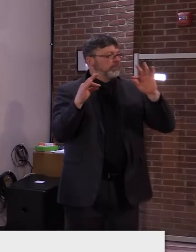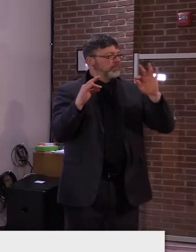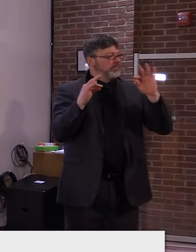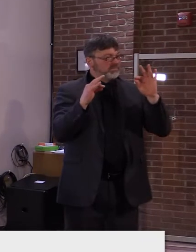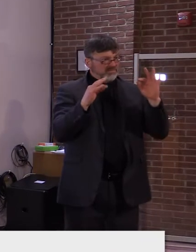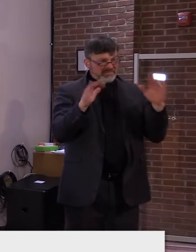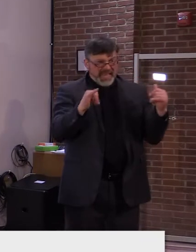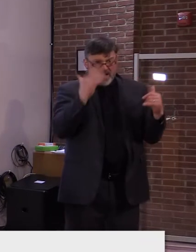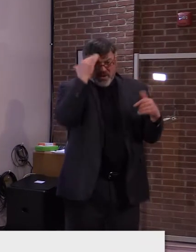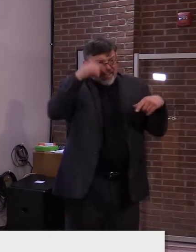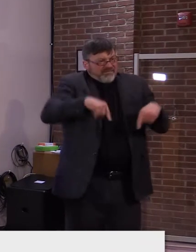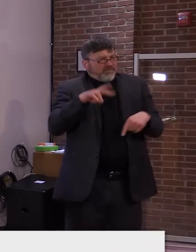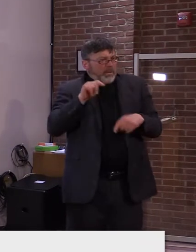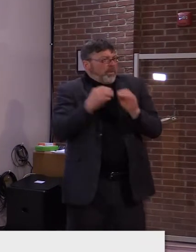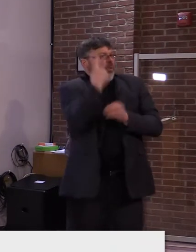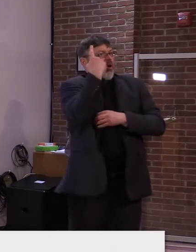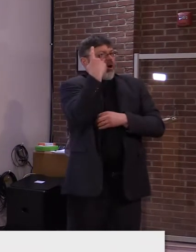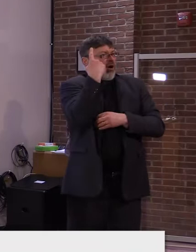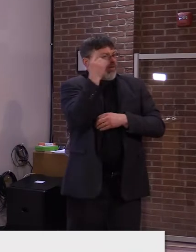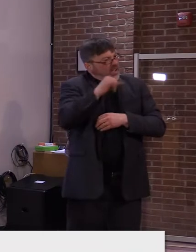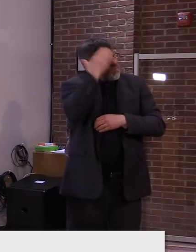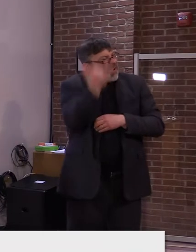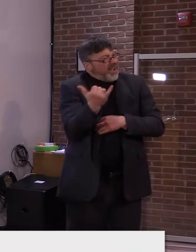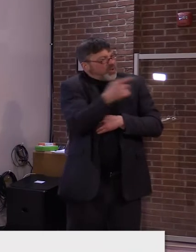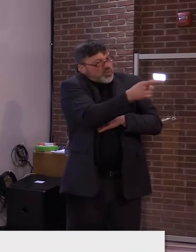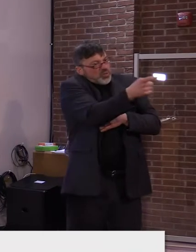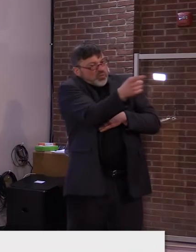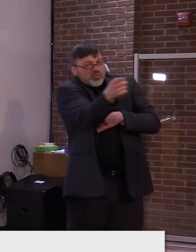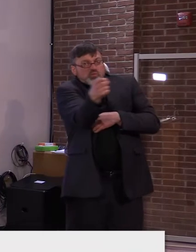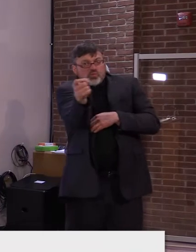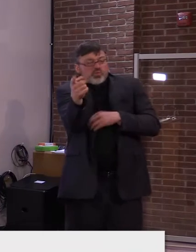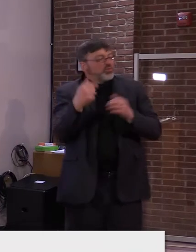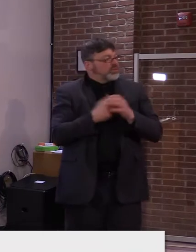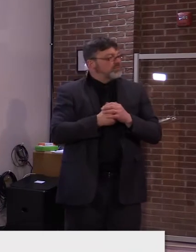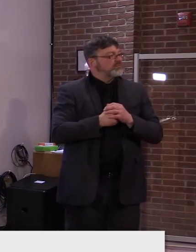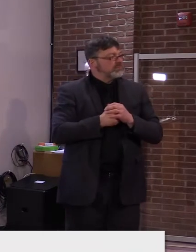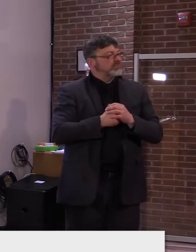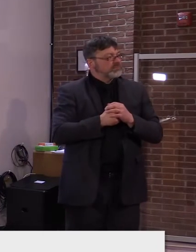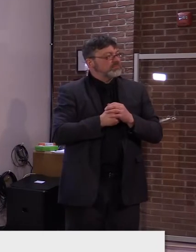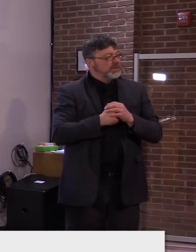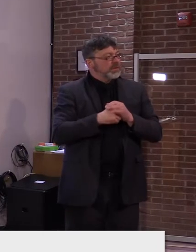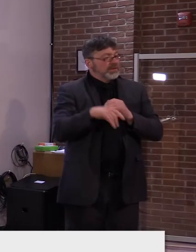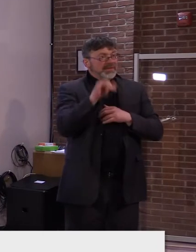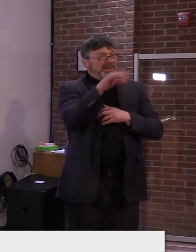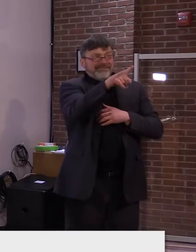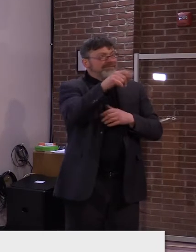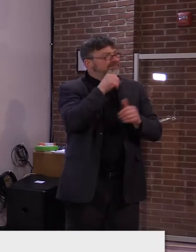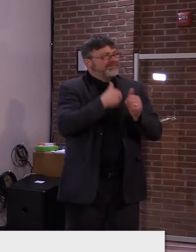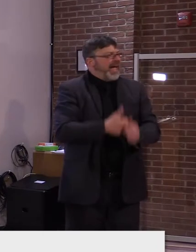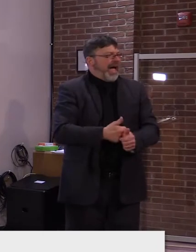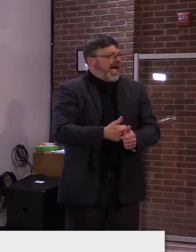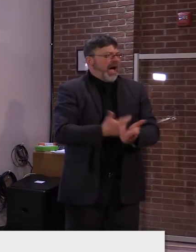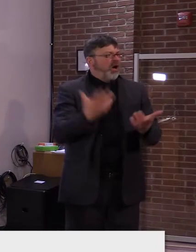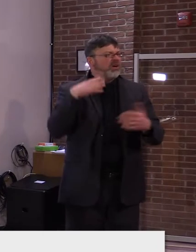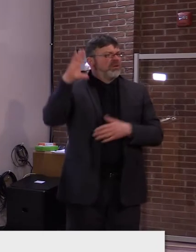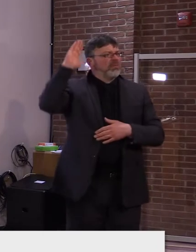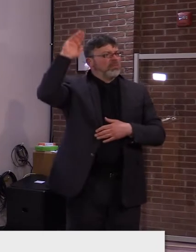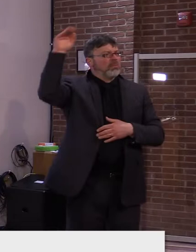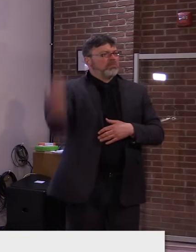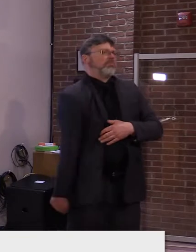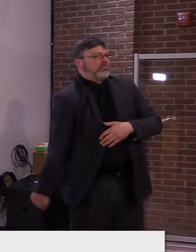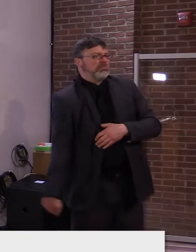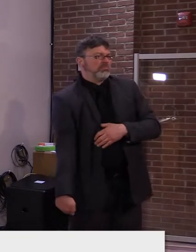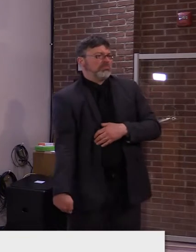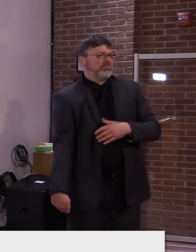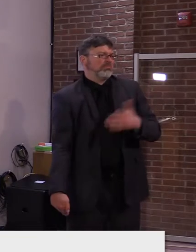have accomplished what we're doing now without all of Vermonters participating. And the